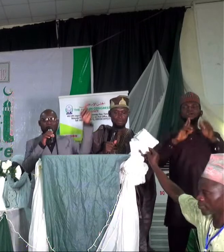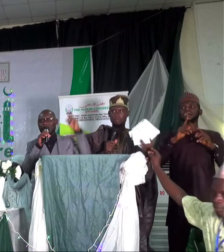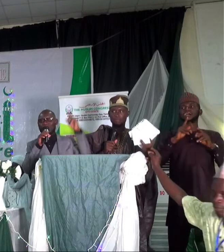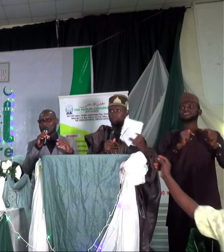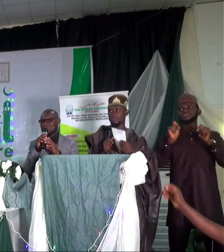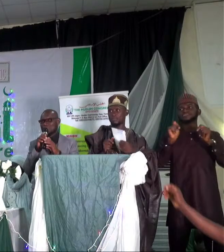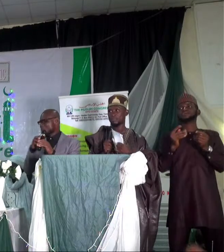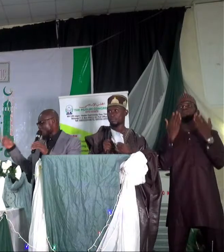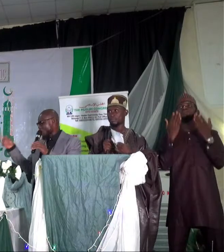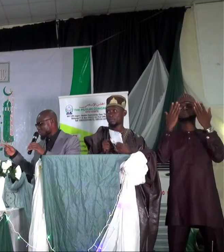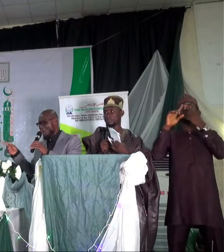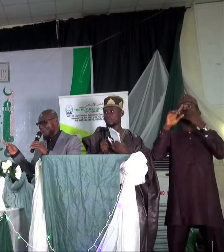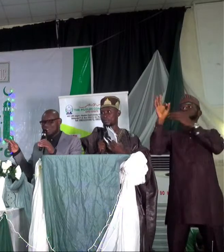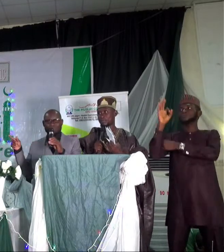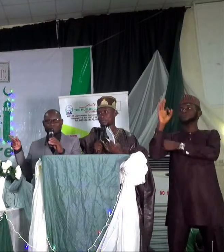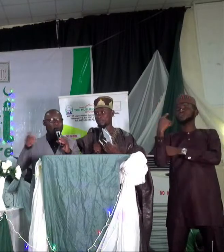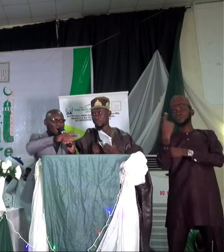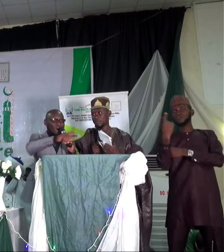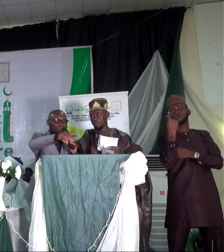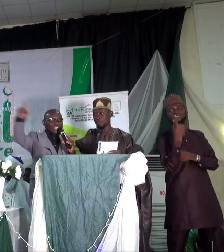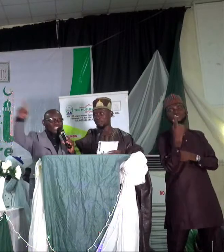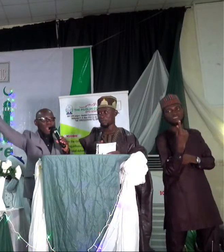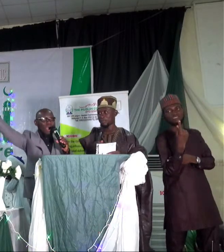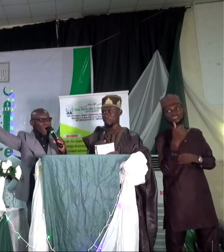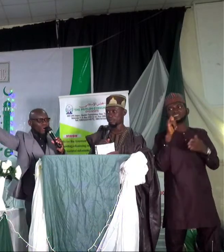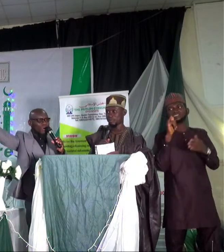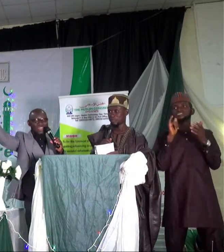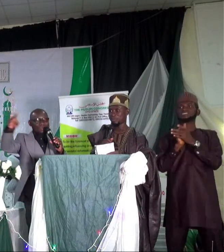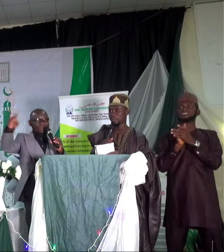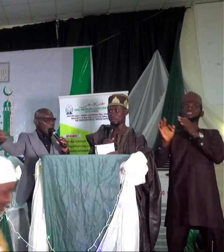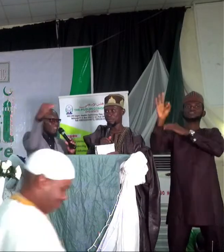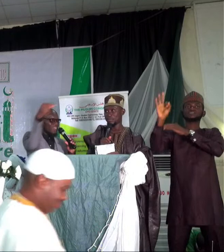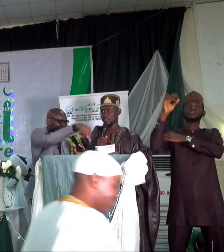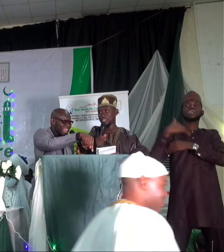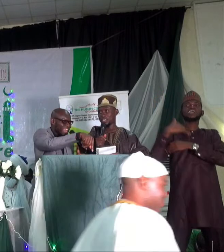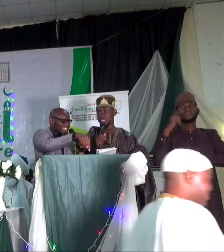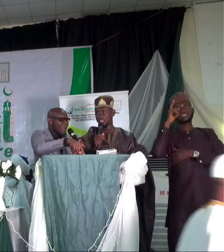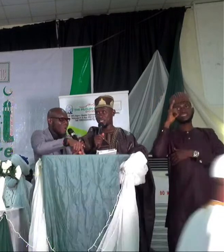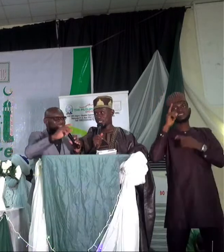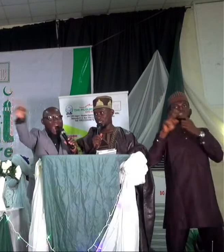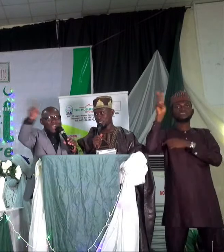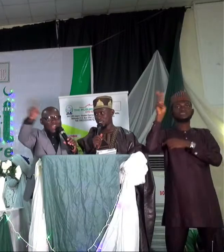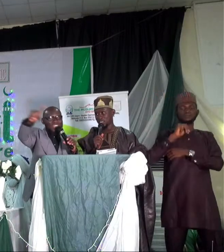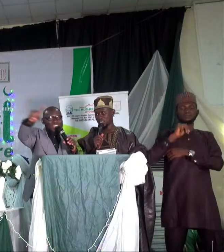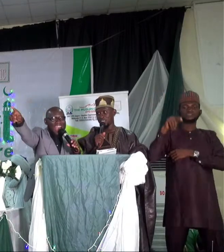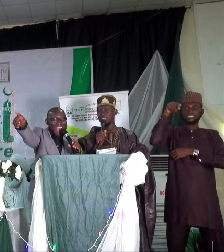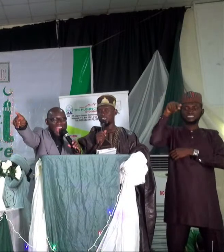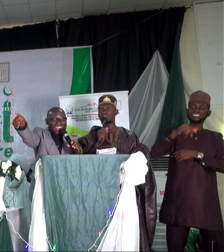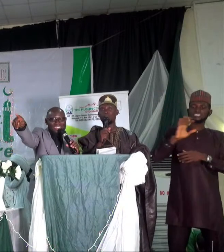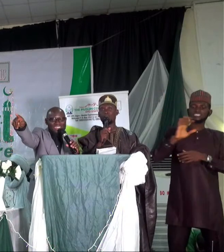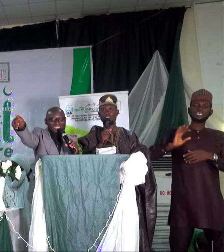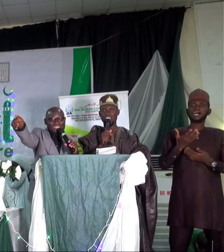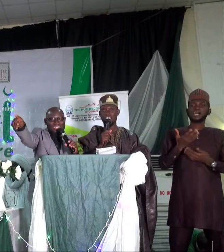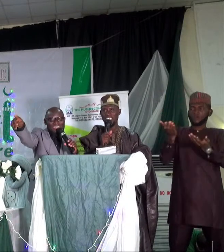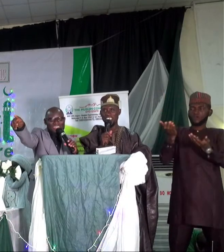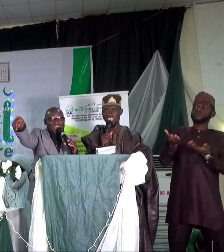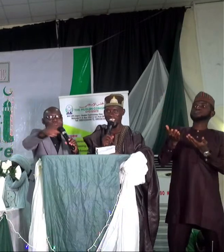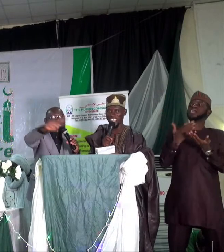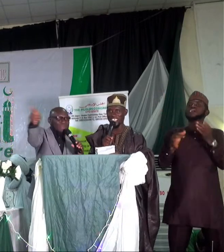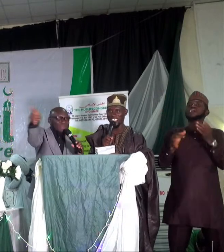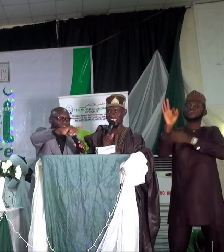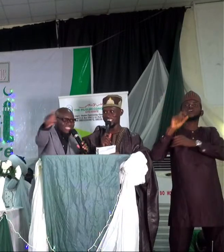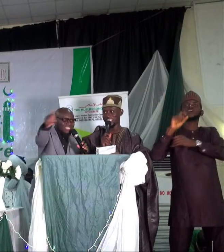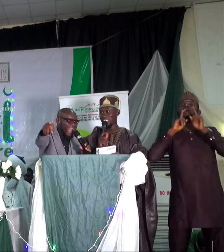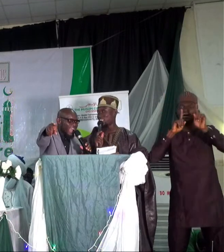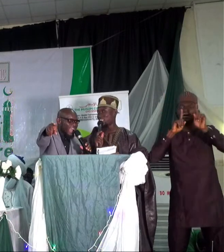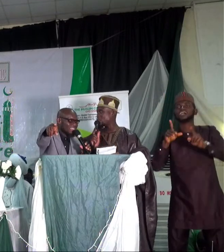la won wi fun bi won se so pe olorun o ti gbon won o ihun ta wa be le le o se abi o se o se o se abi o